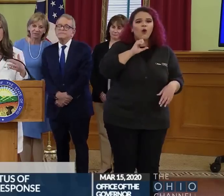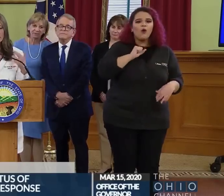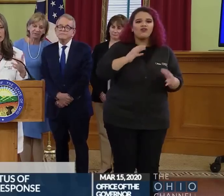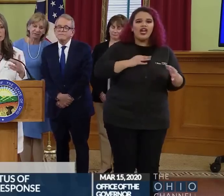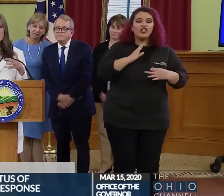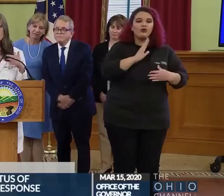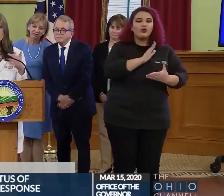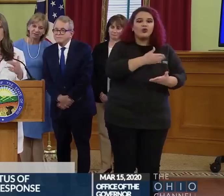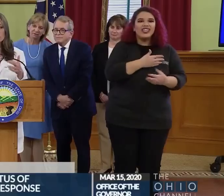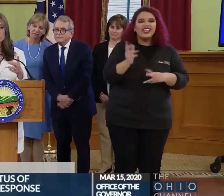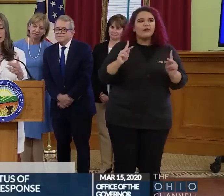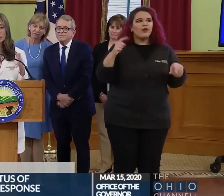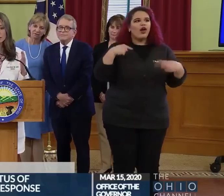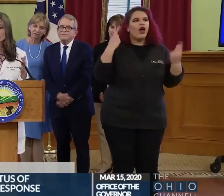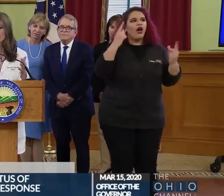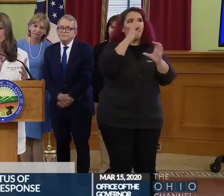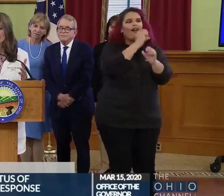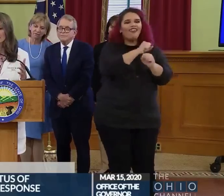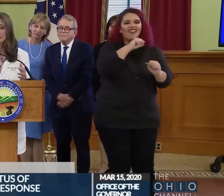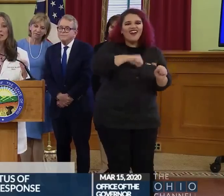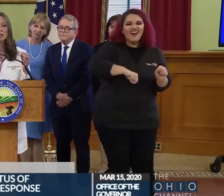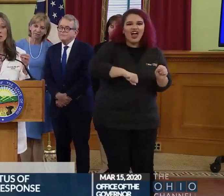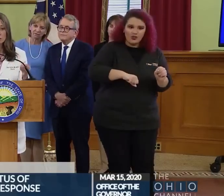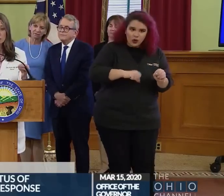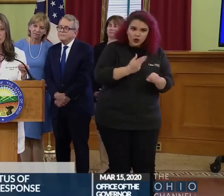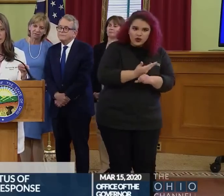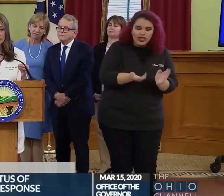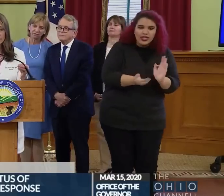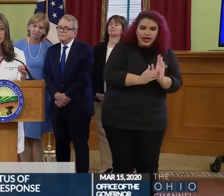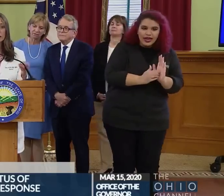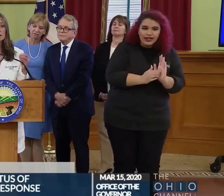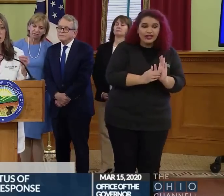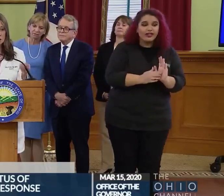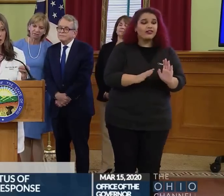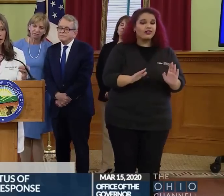of techniques, and we'll be rolling those out, I should say again,